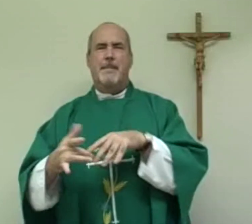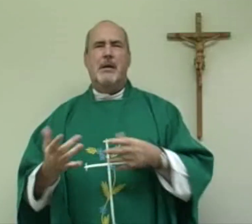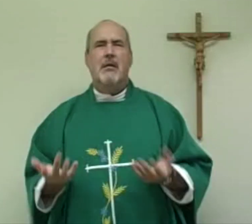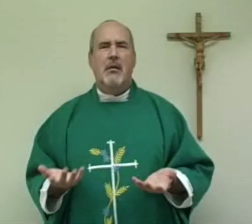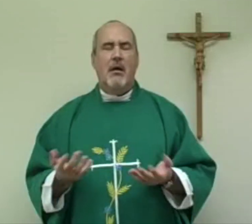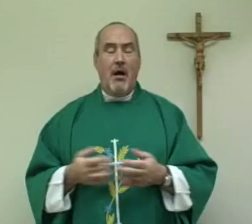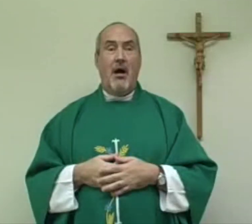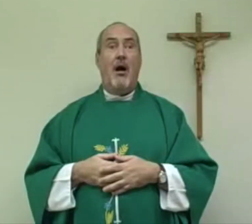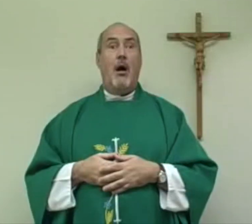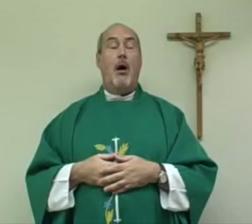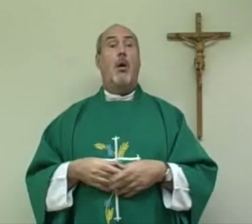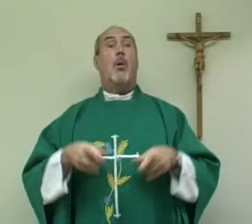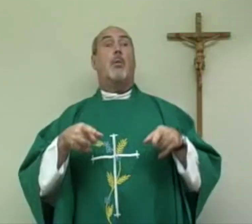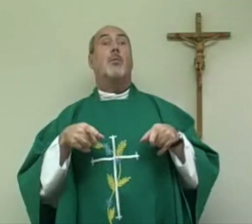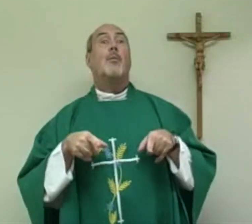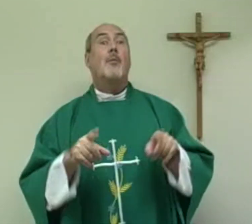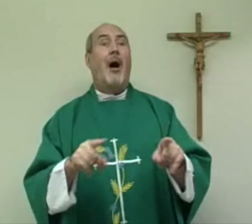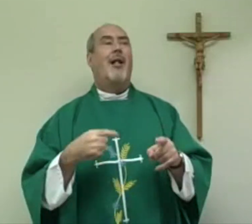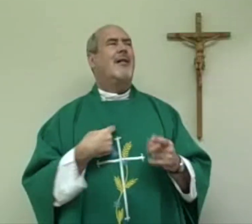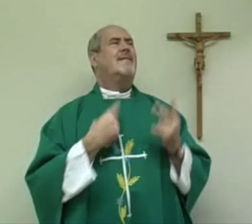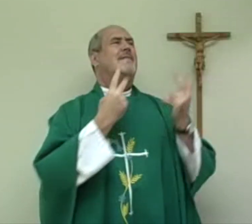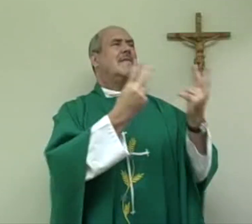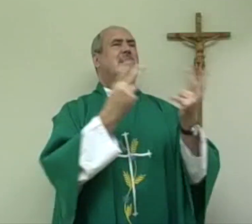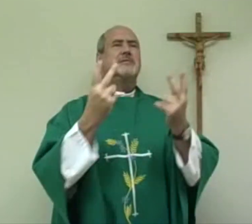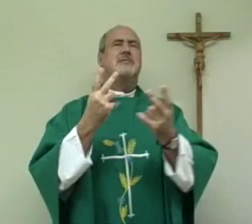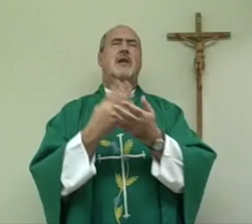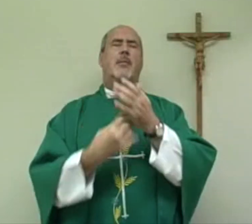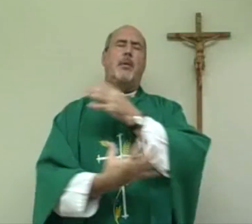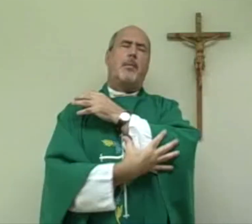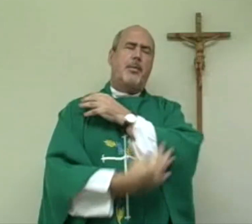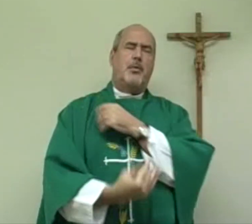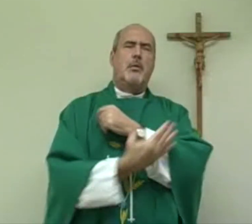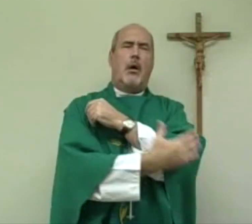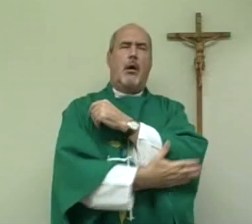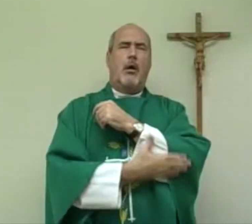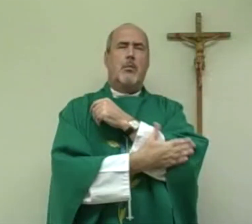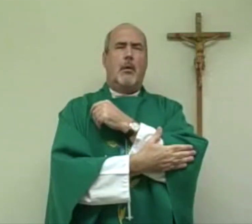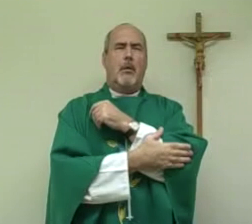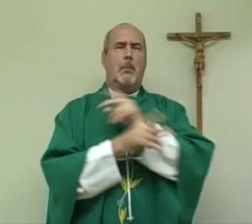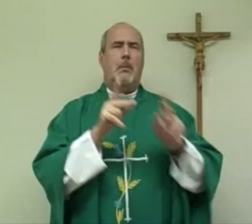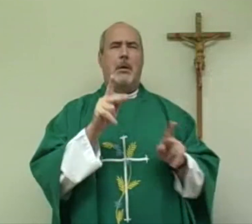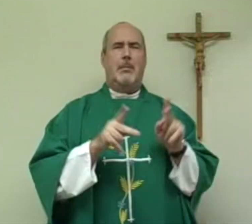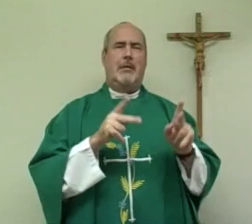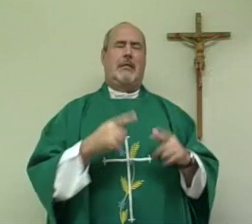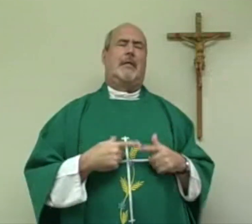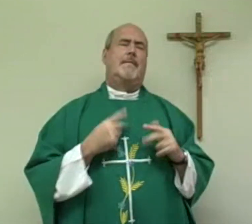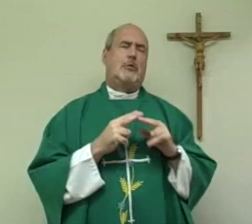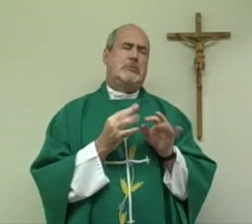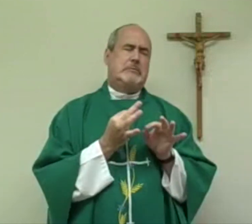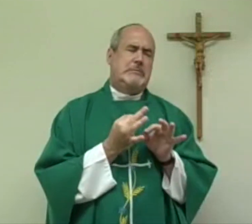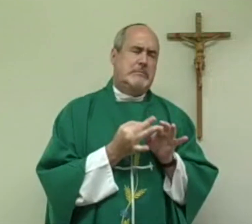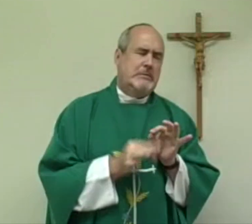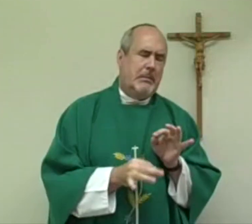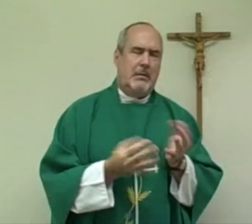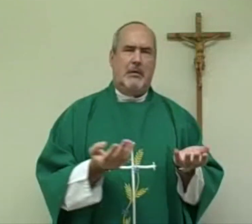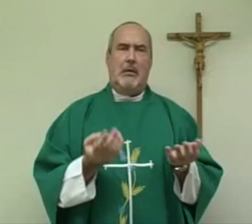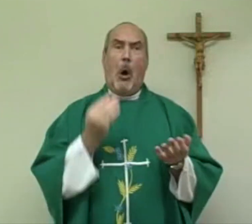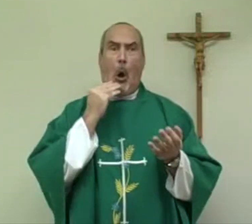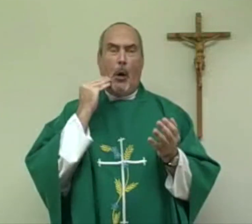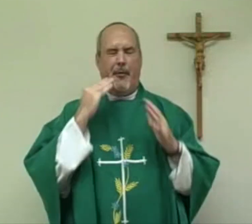of them are into drugs and just not happy people. But yet I have visited some of